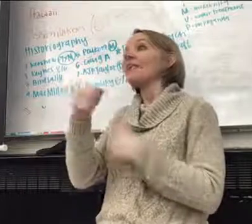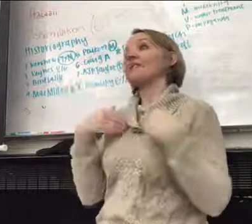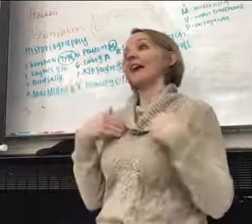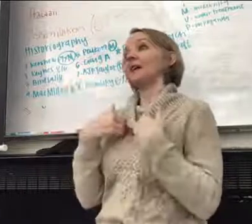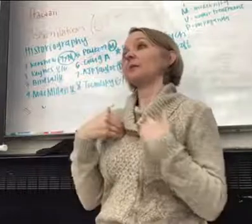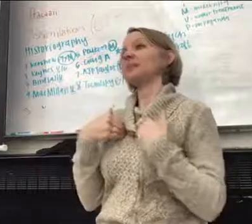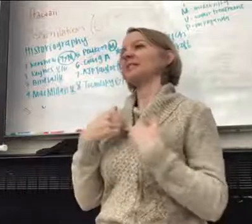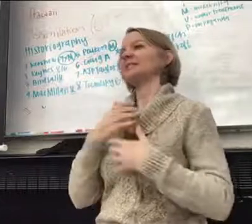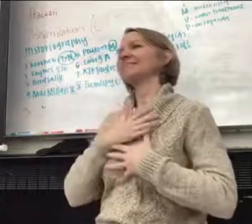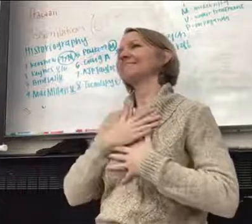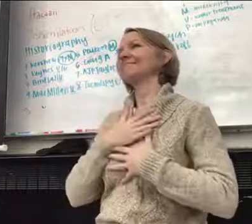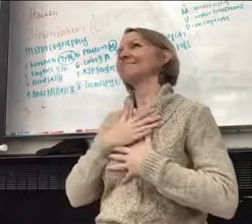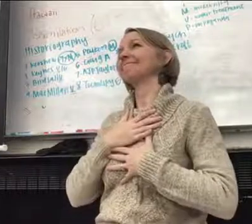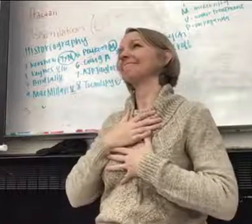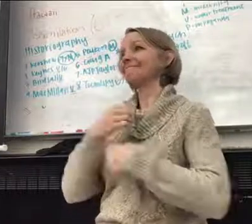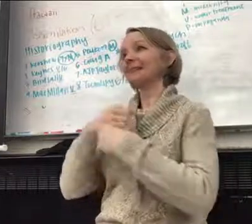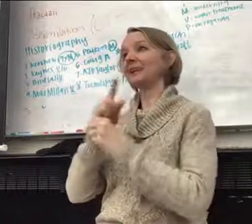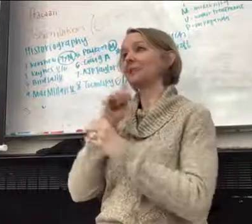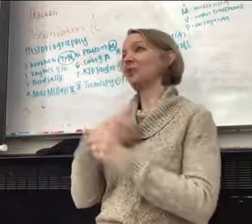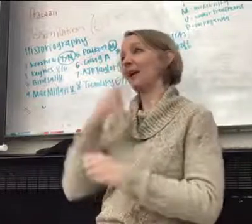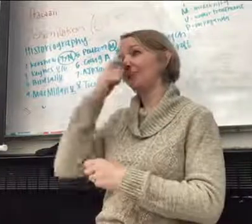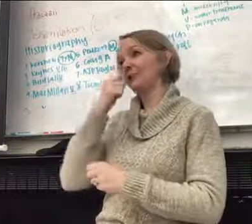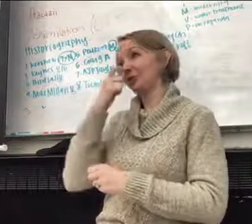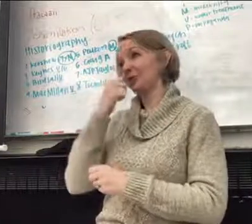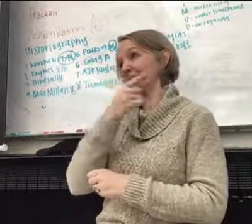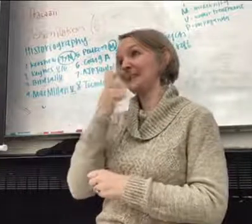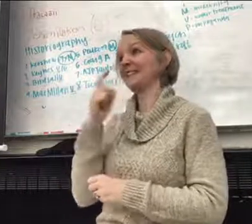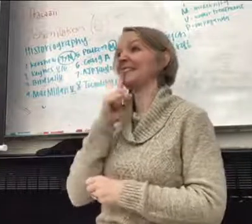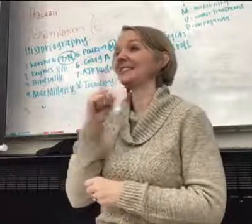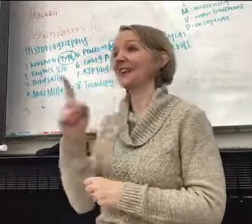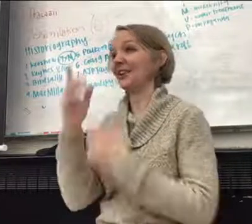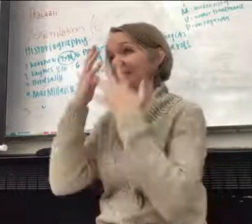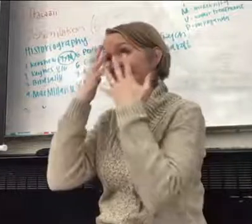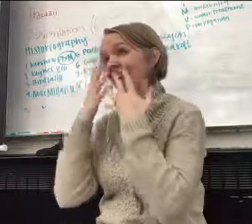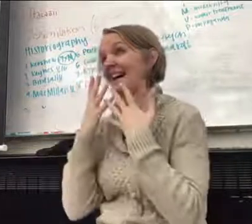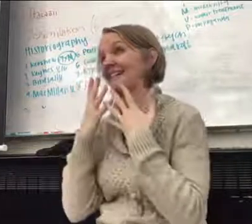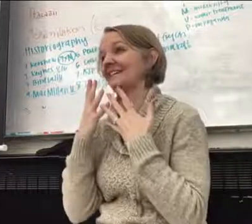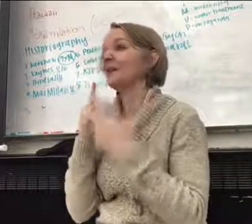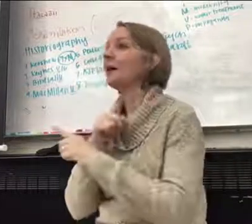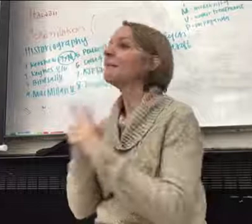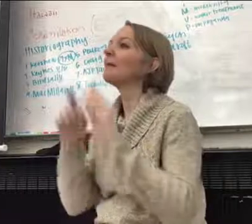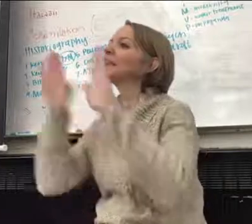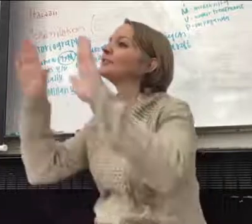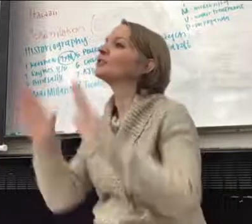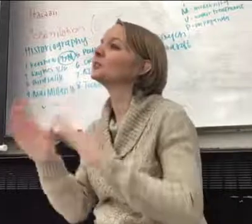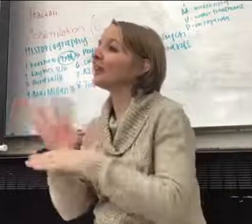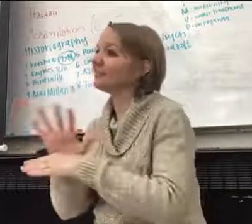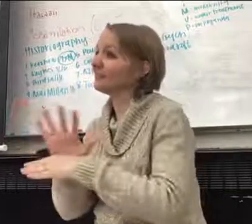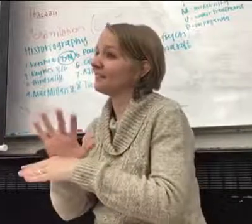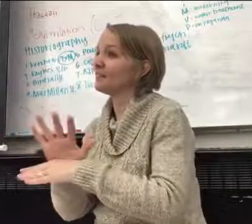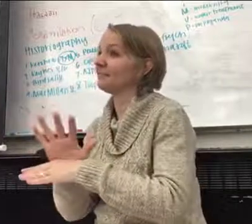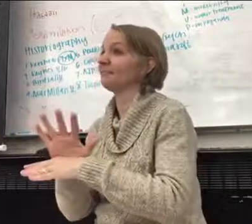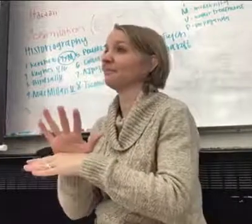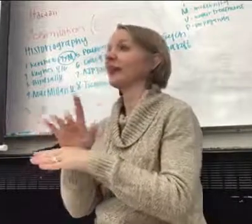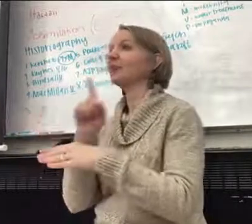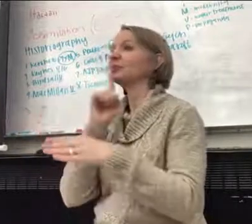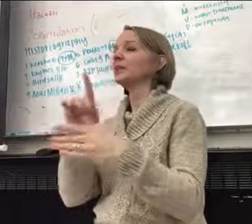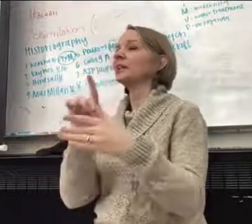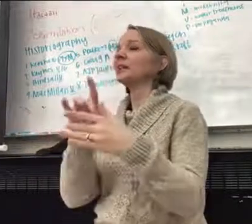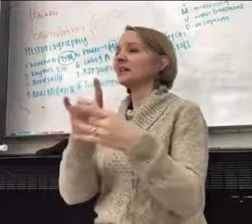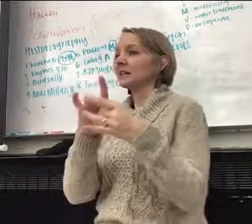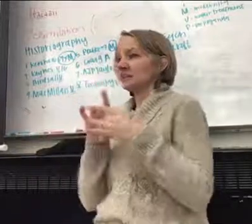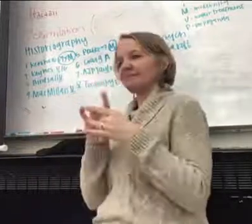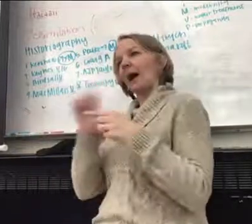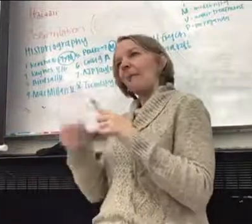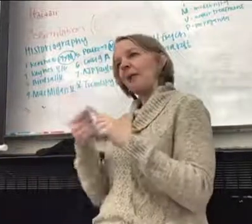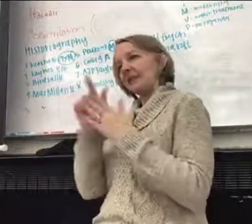animals, make sure that you have a bunch of tissues because it is very, very sad. But it's a great film, and this film basically revolves around this law that was passed